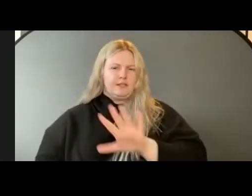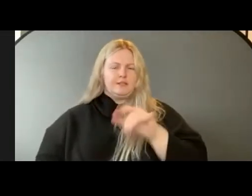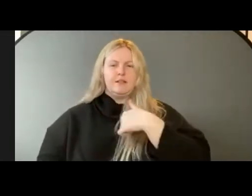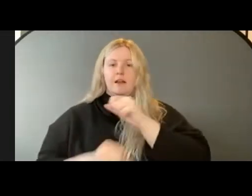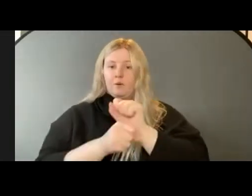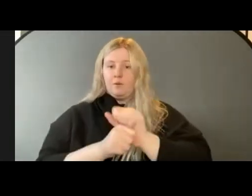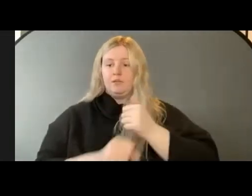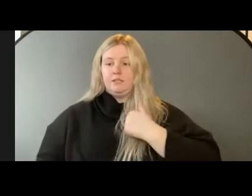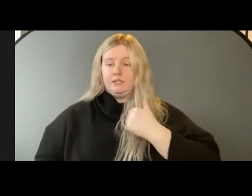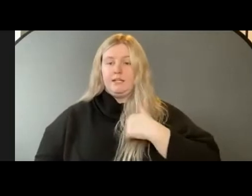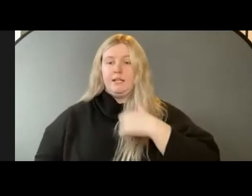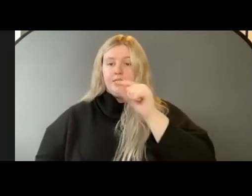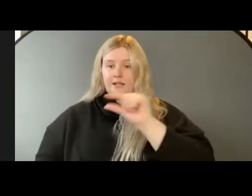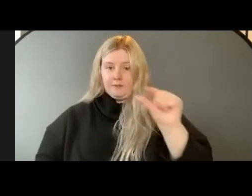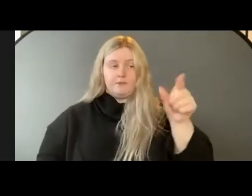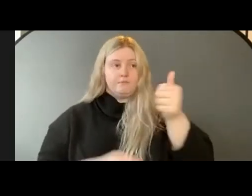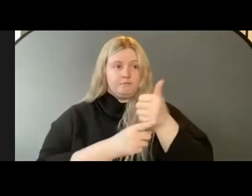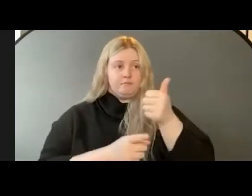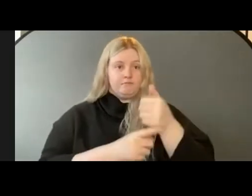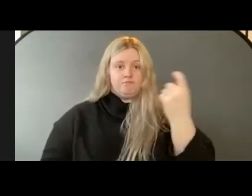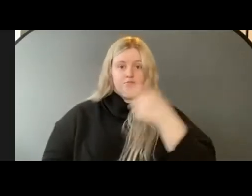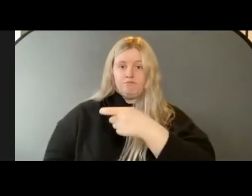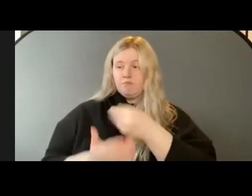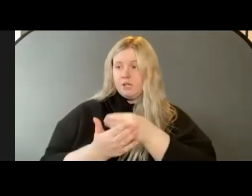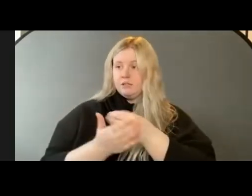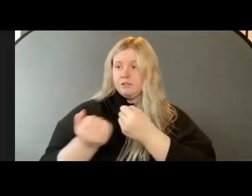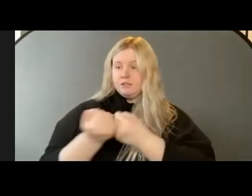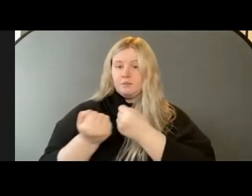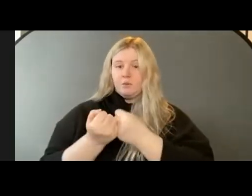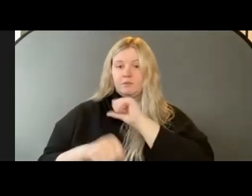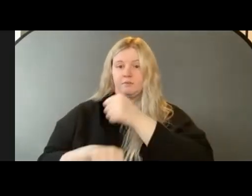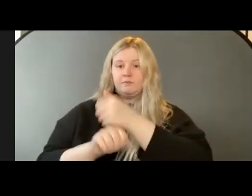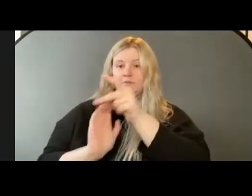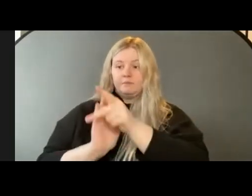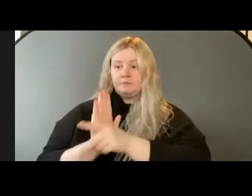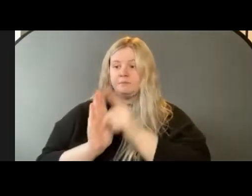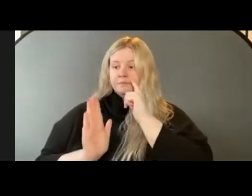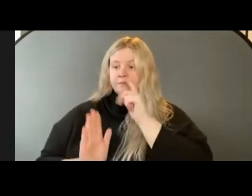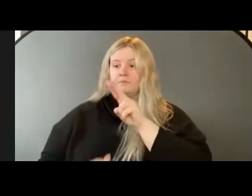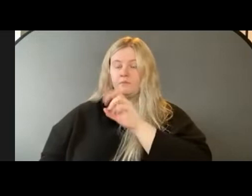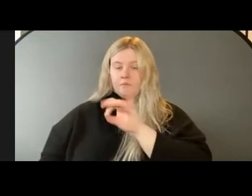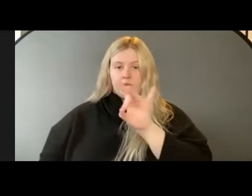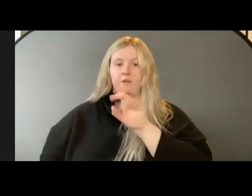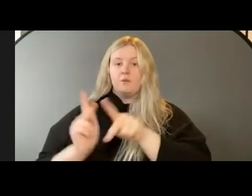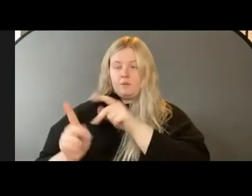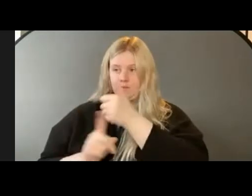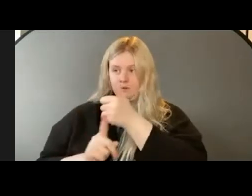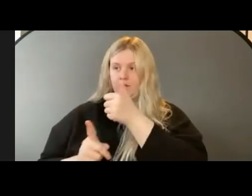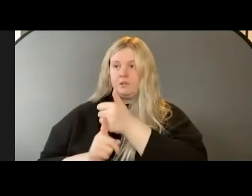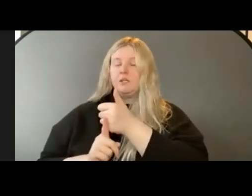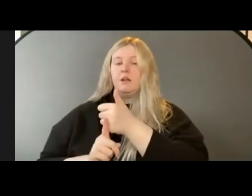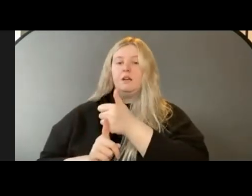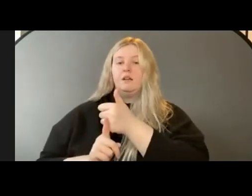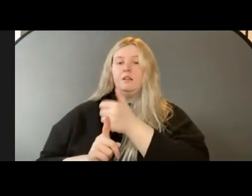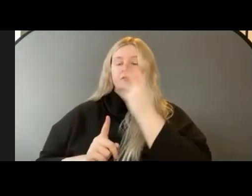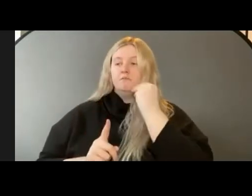who had provided funding to set into place policies for older persons in disasters, including tabling a paper at the United Nations